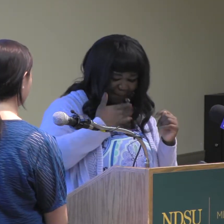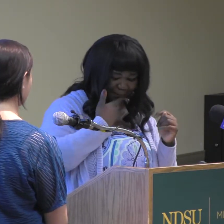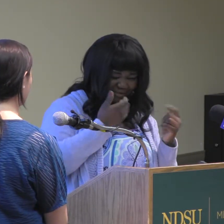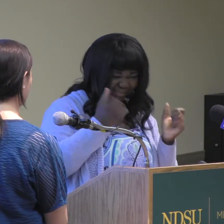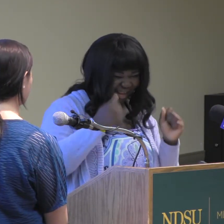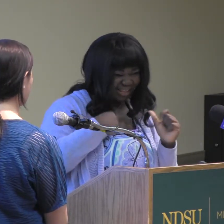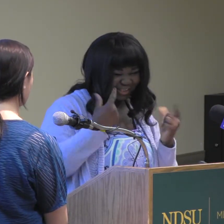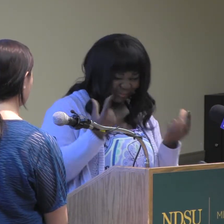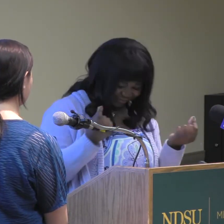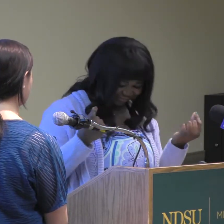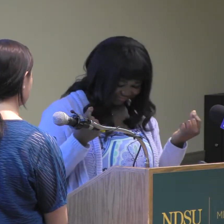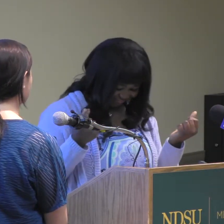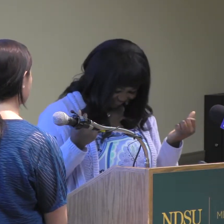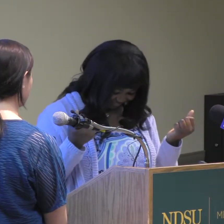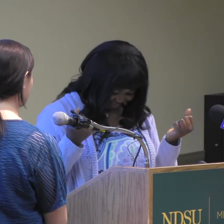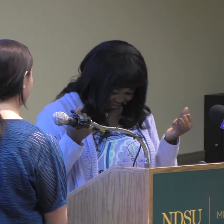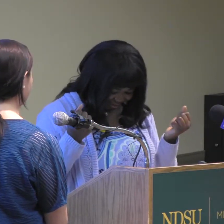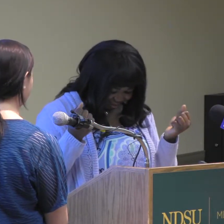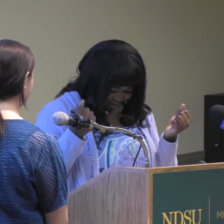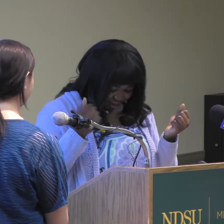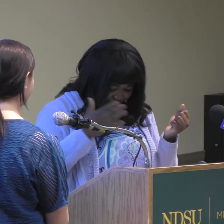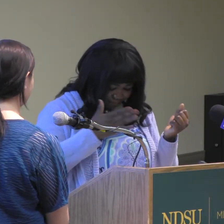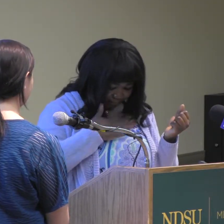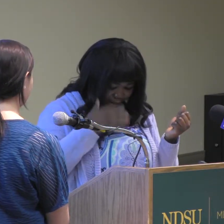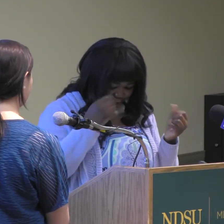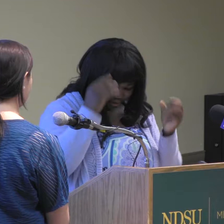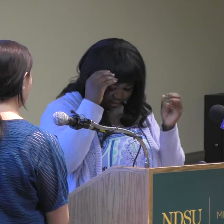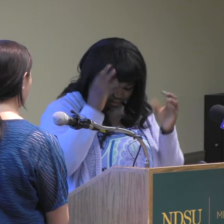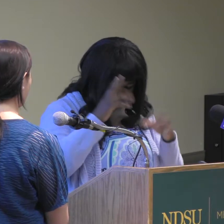school, and I tried my best to do what I could.